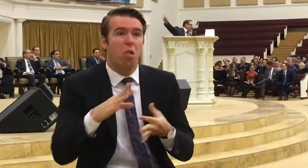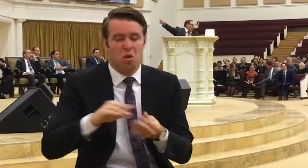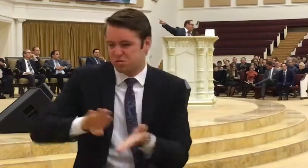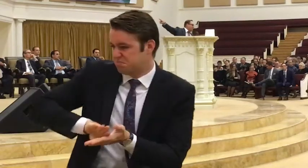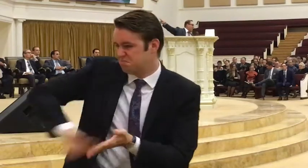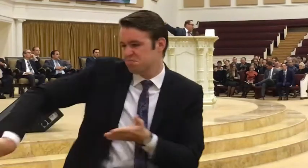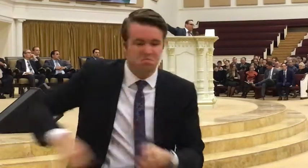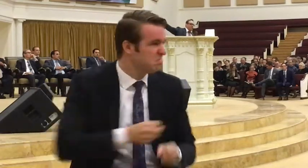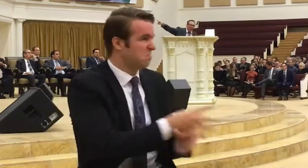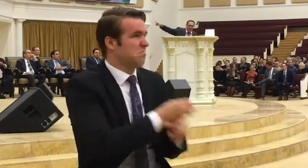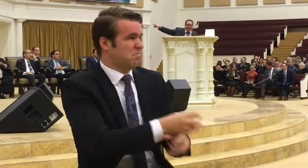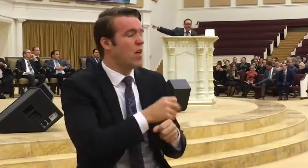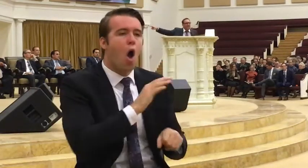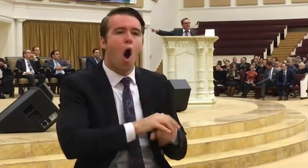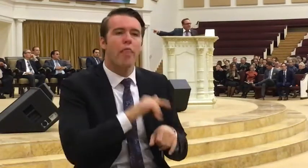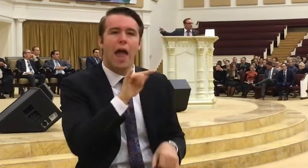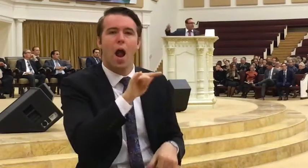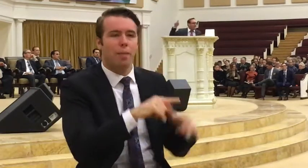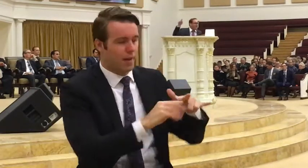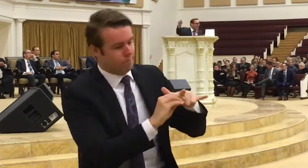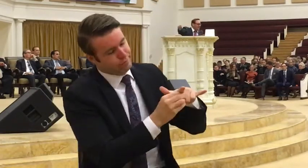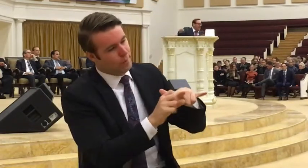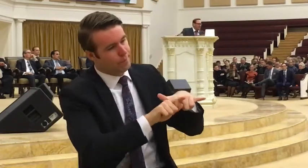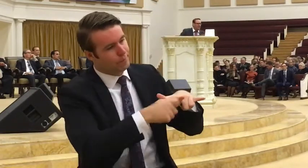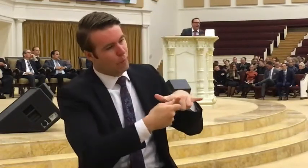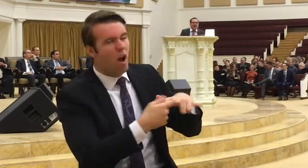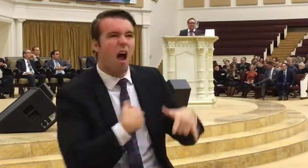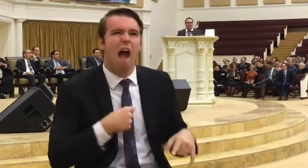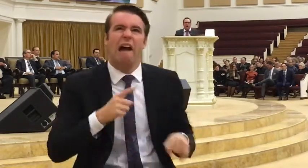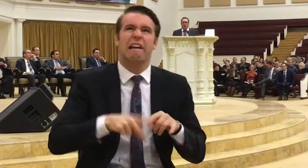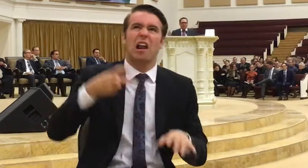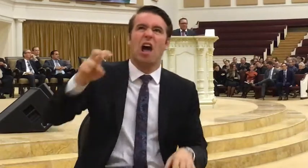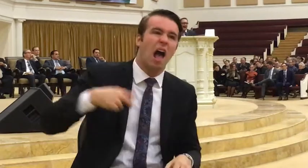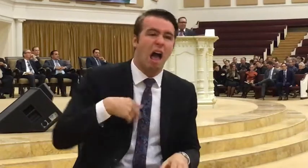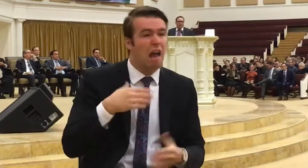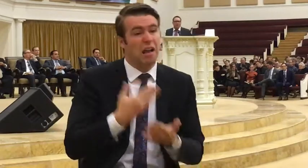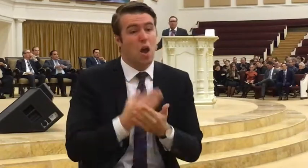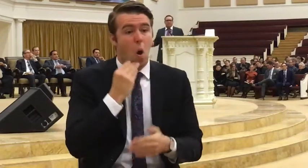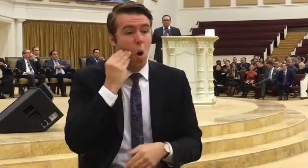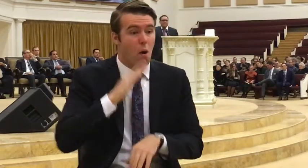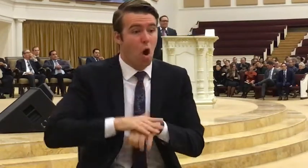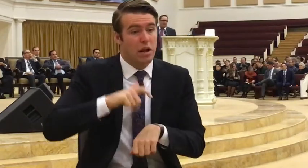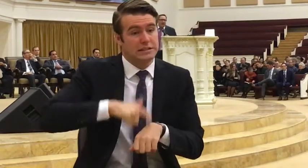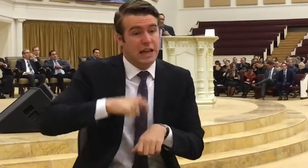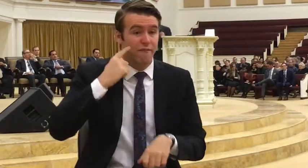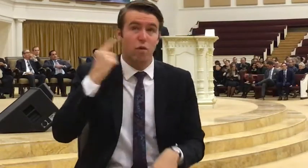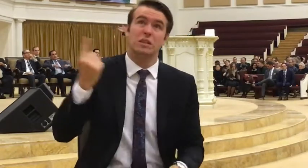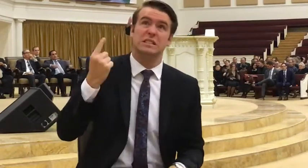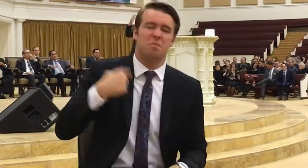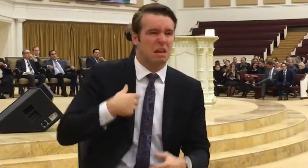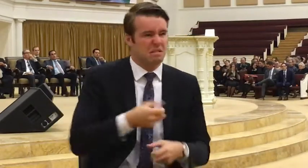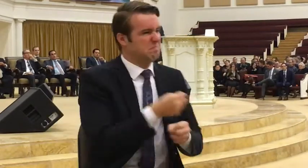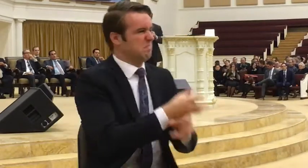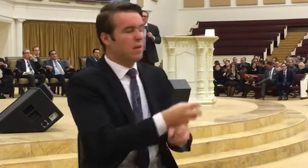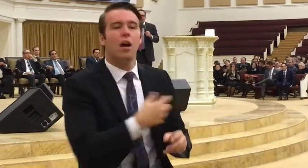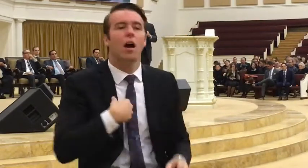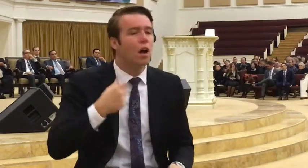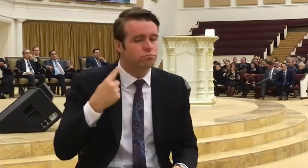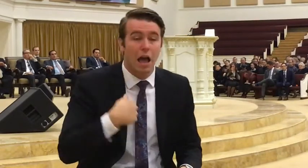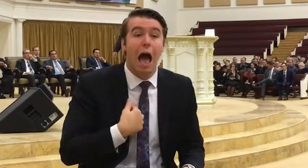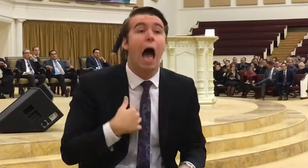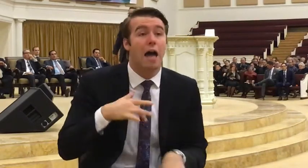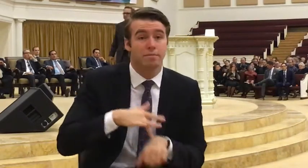some mechanical part on a plane that you couldn't make a connection and get home in time for something. And I know you're upset. I've